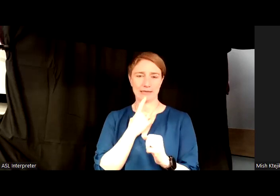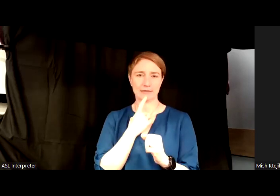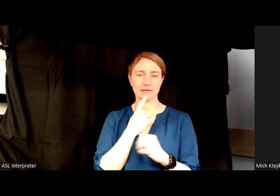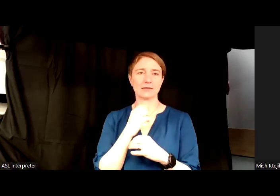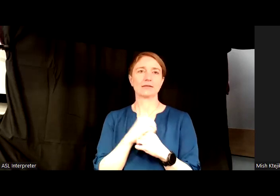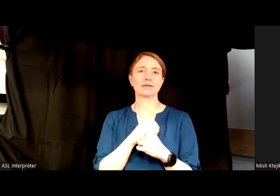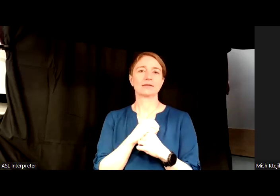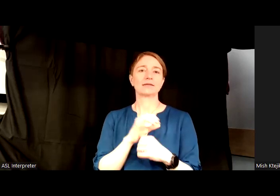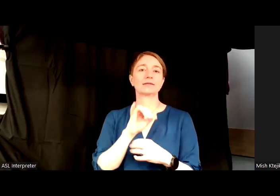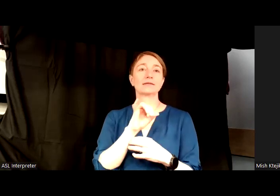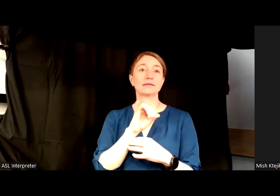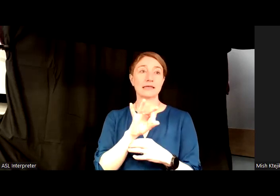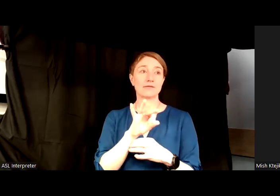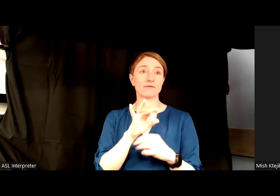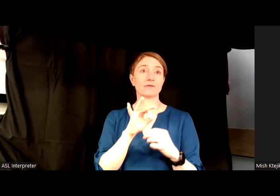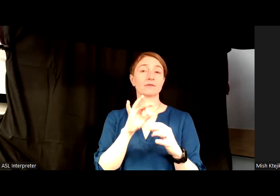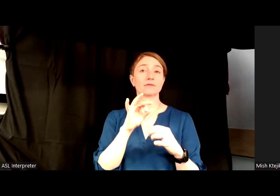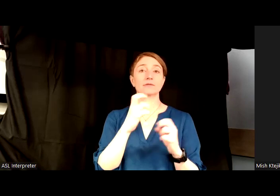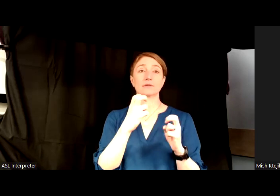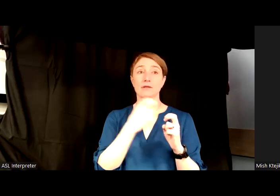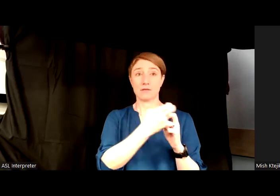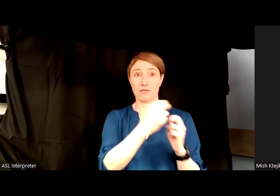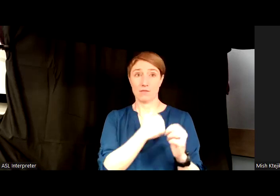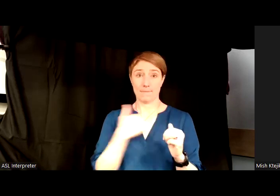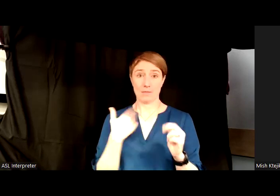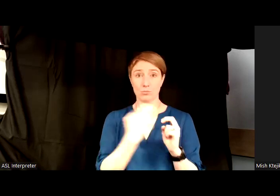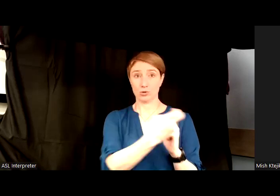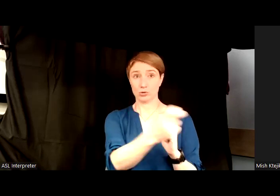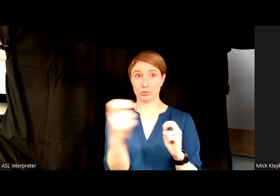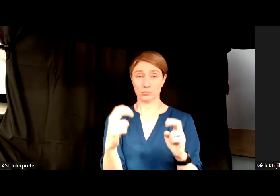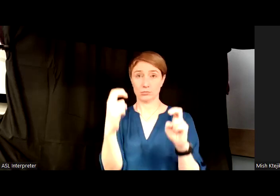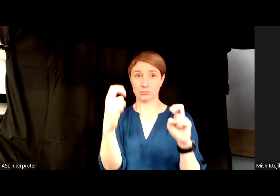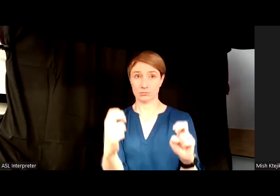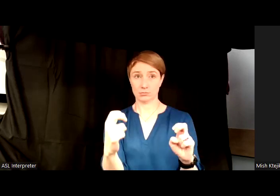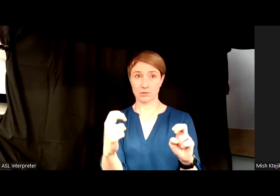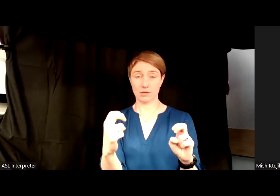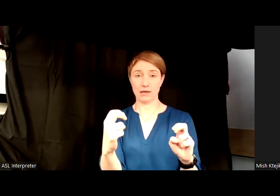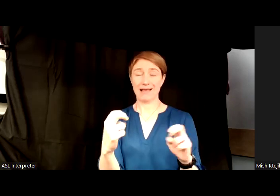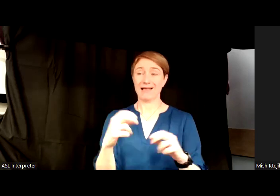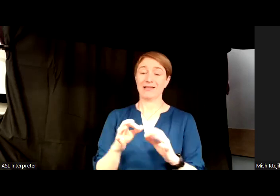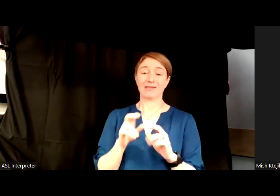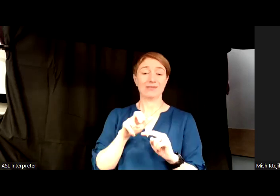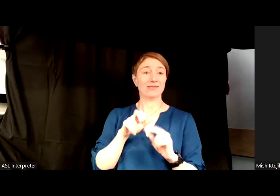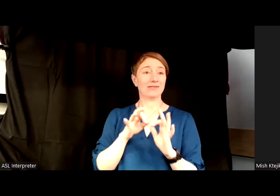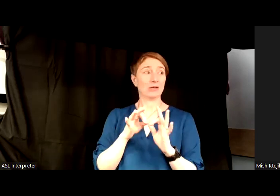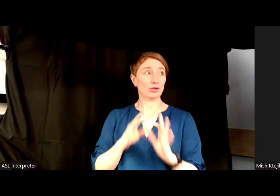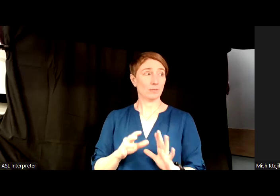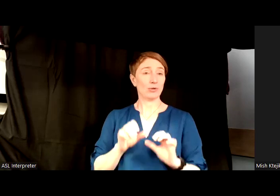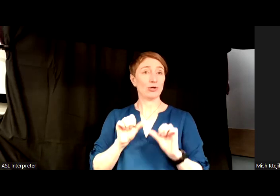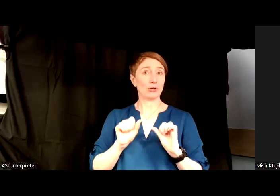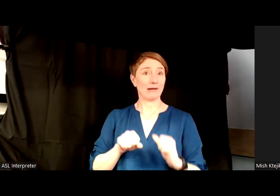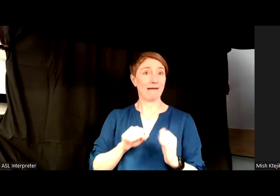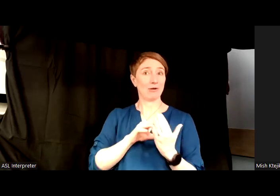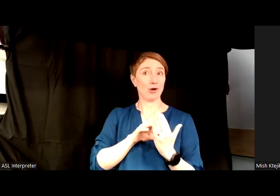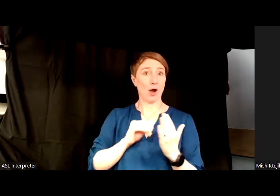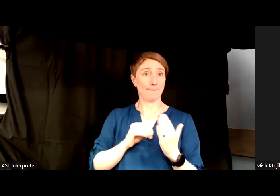if the members stay seated, the interpreter seated there can copy sign